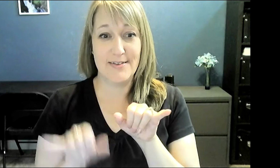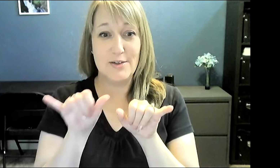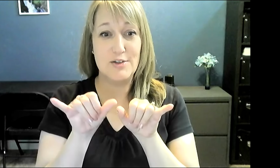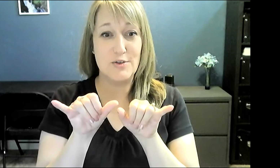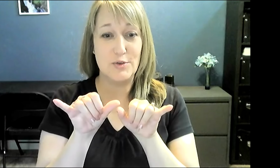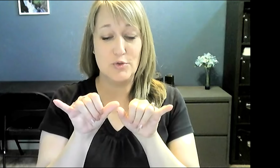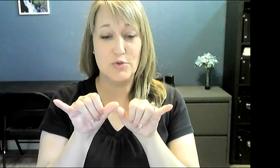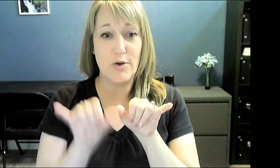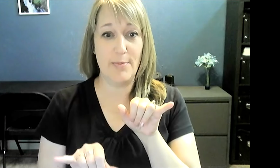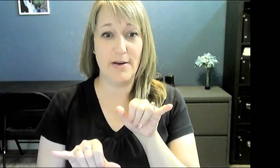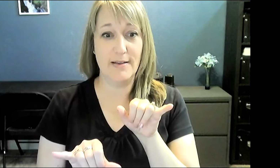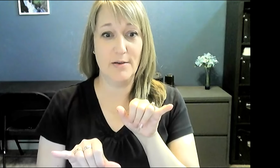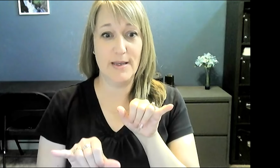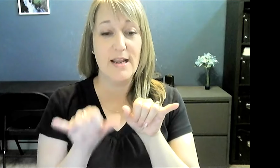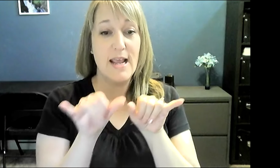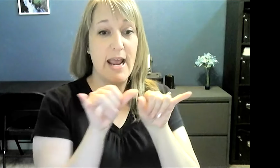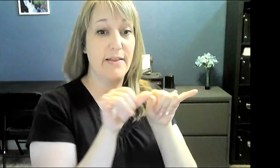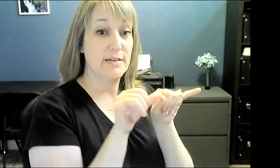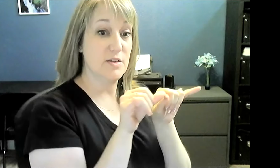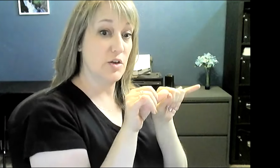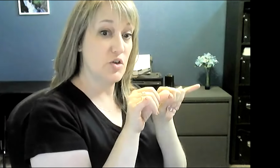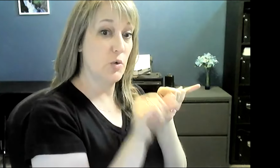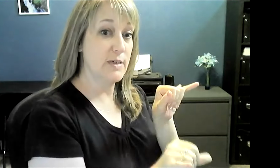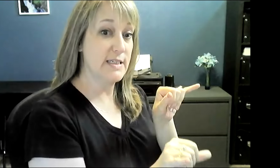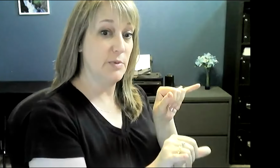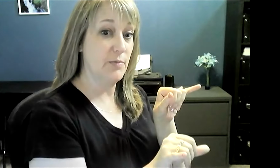So you just drop it a little bit. And there's no wrist movement.